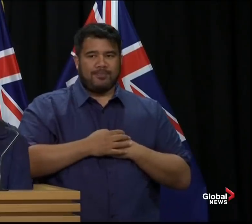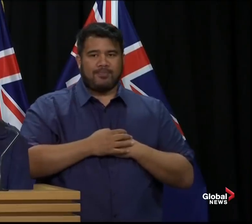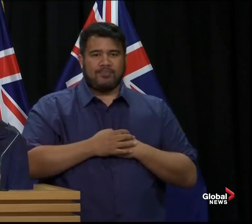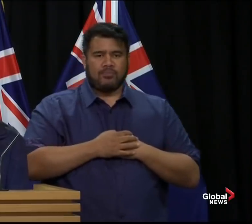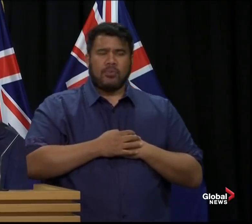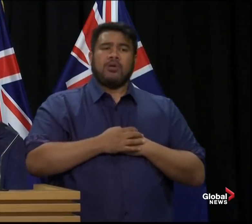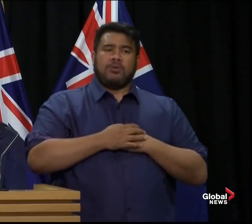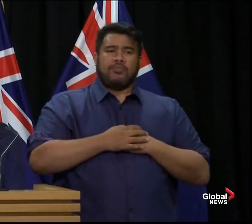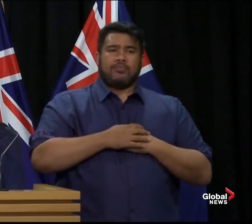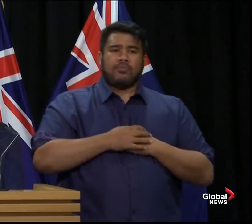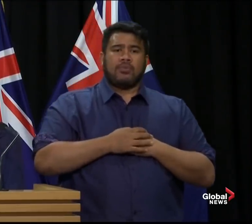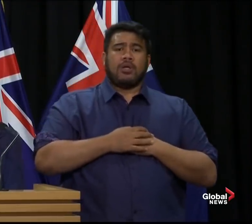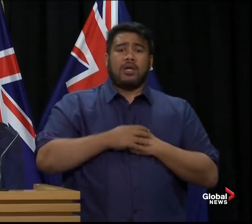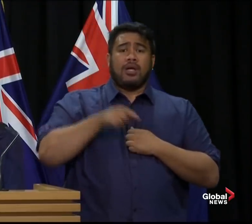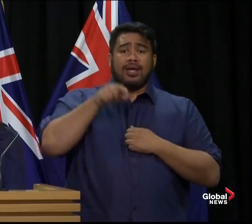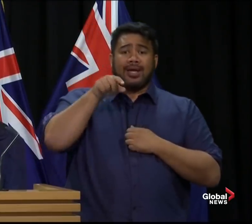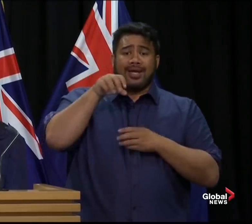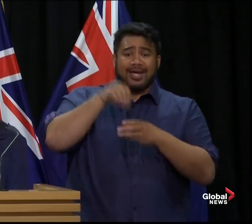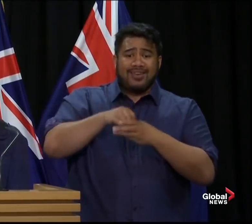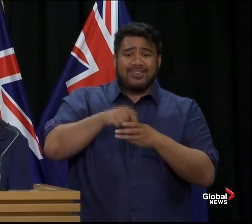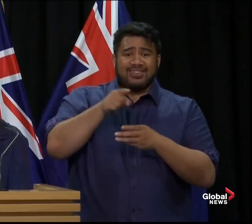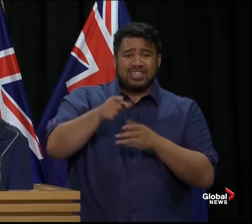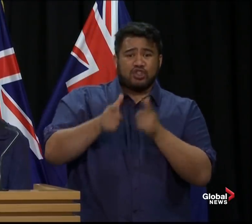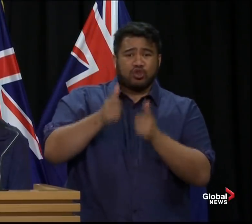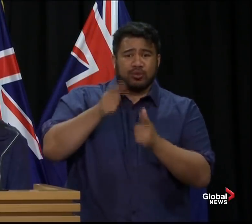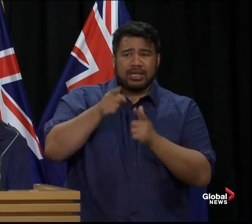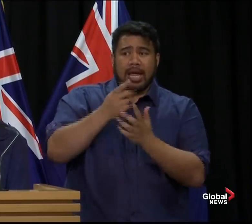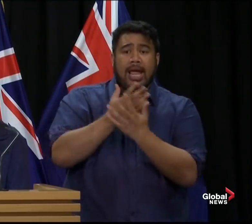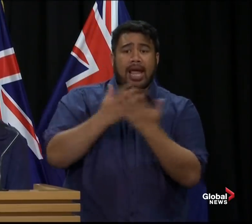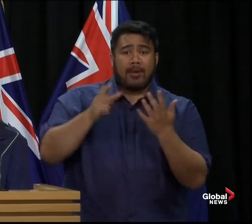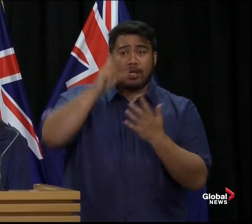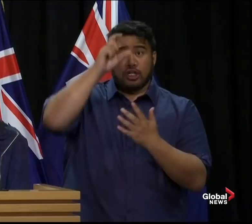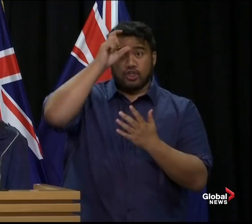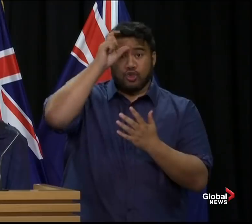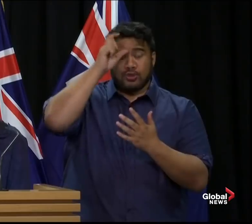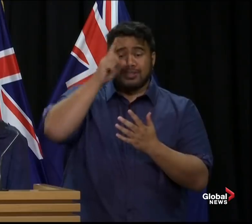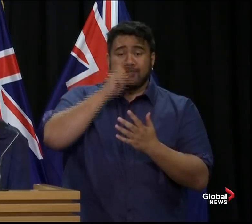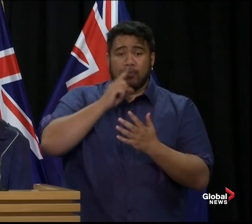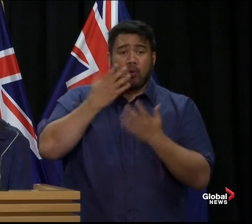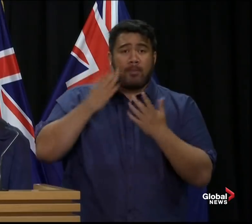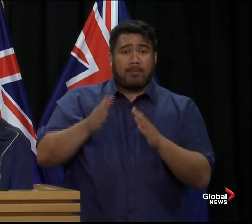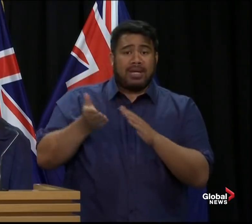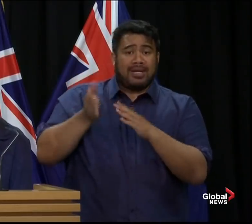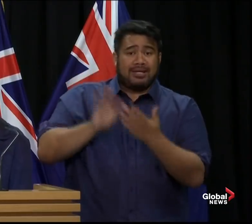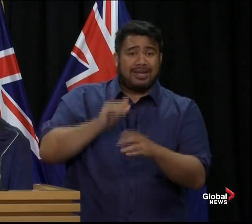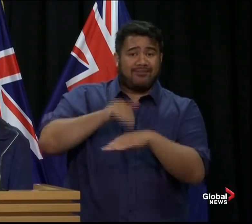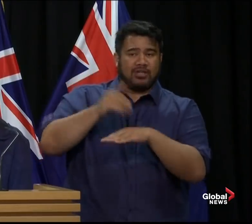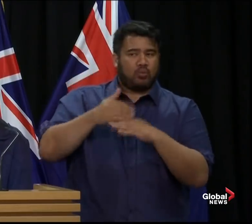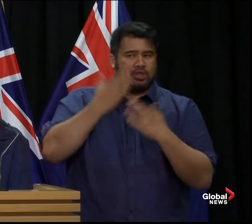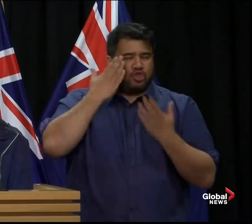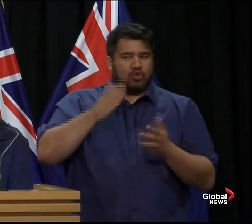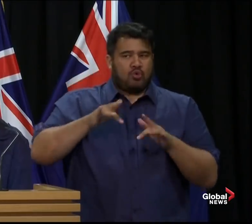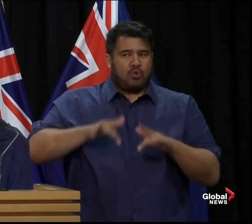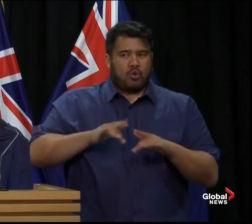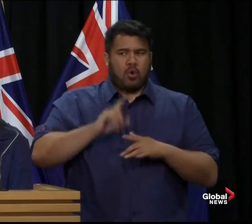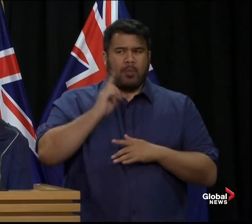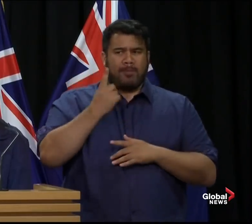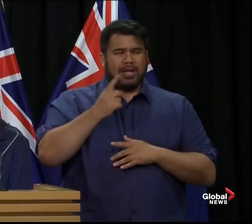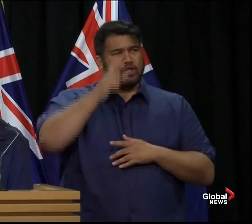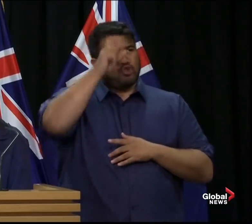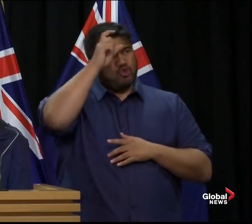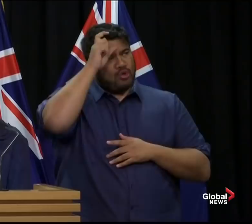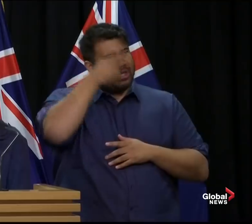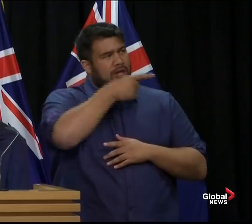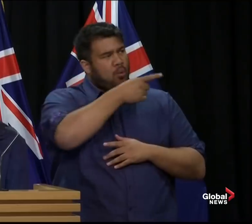Turkish nationals affected, but that is obviously a significant Muslim country who wish to express their solidarity with New Zealand,